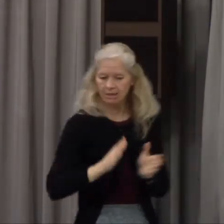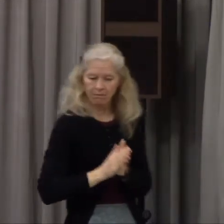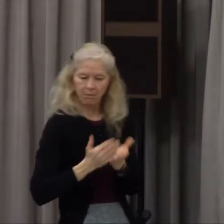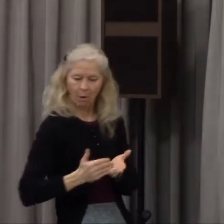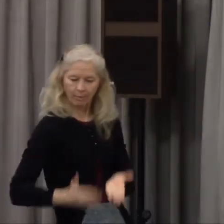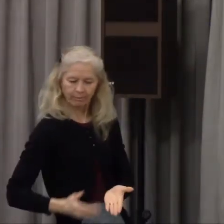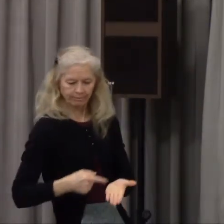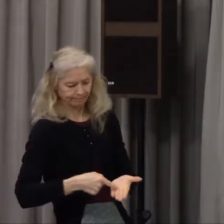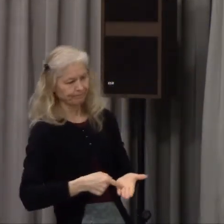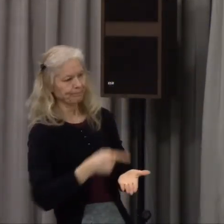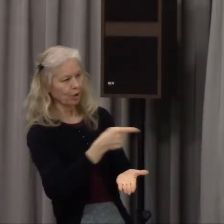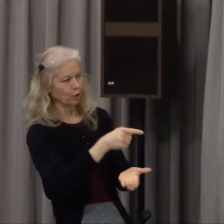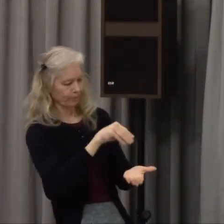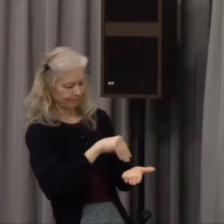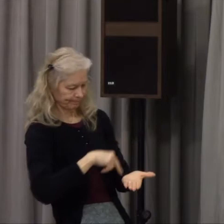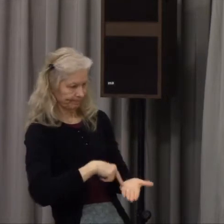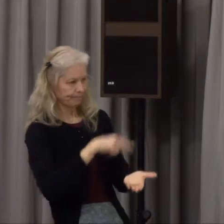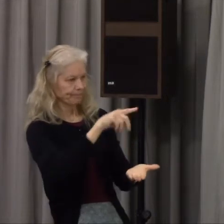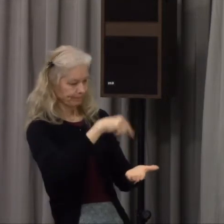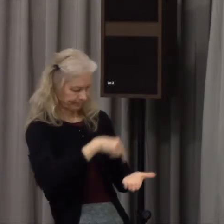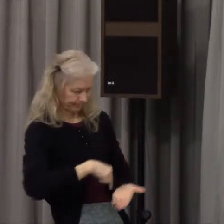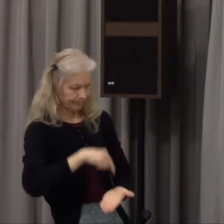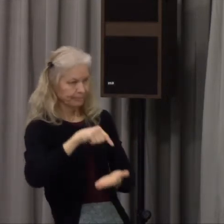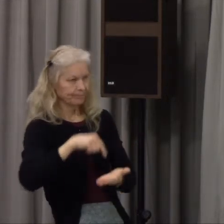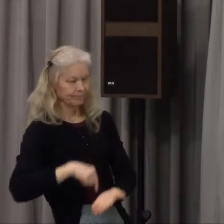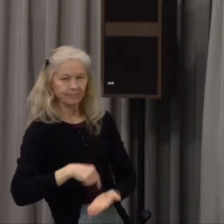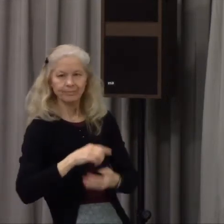the book of life was cast into the lake of fire.